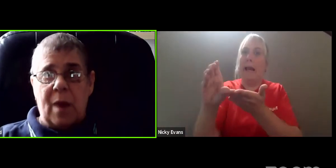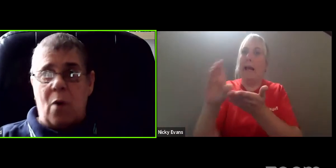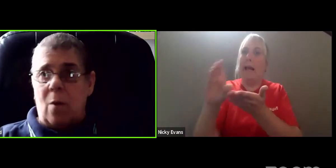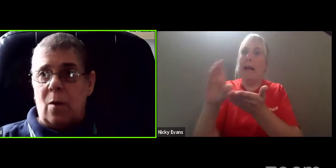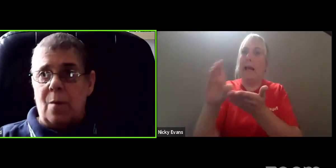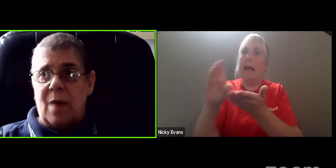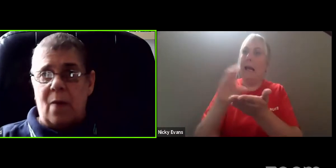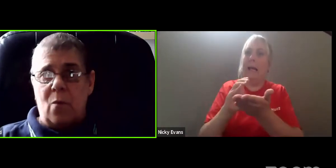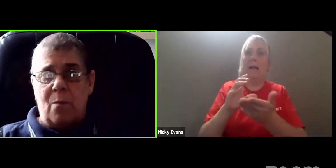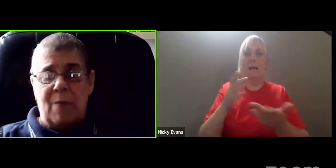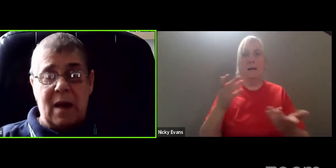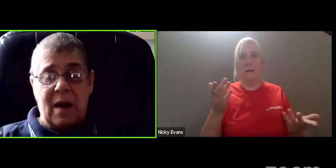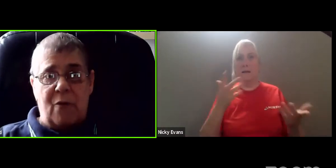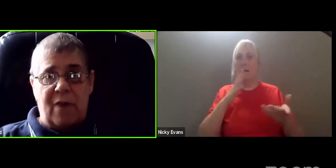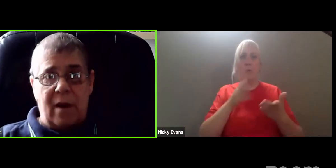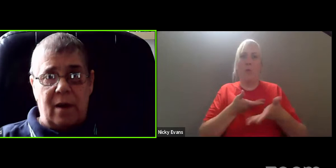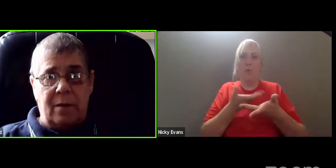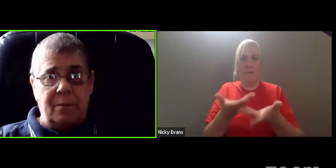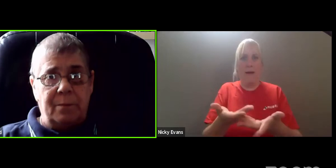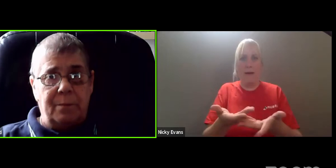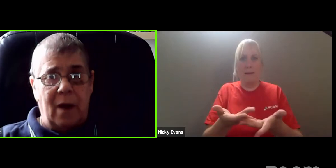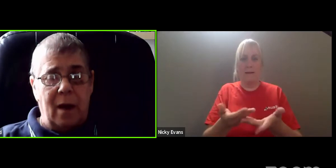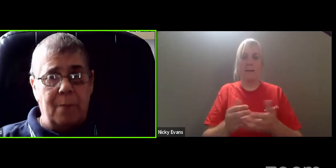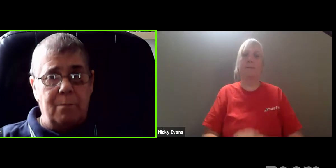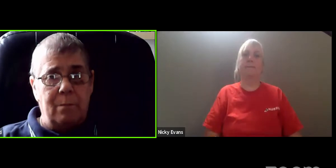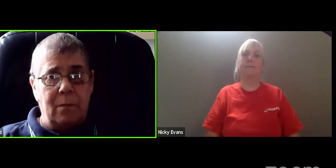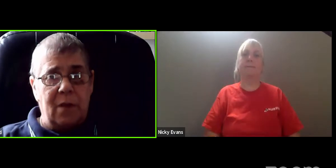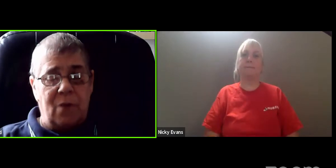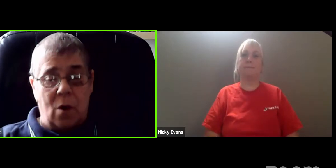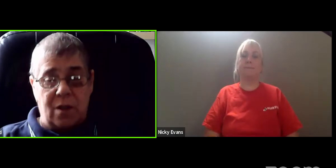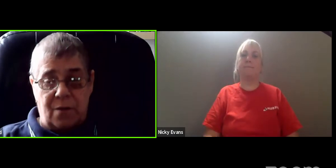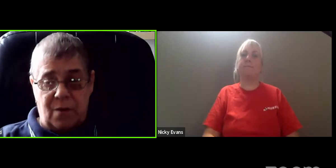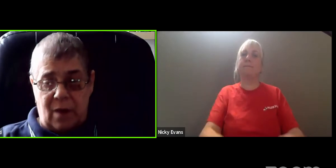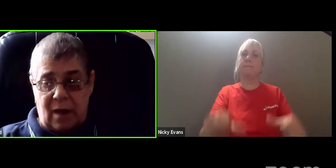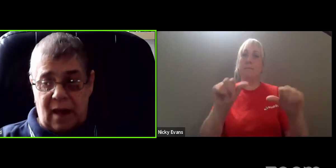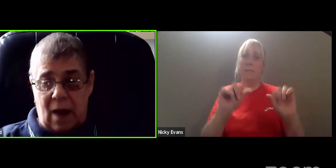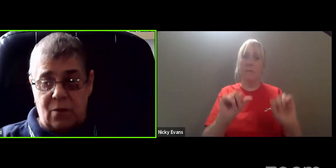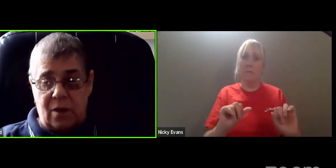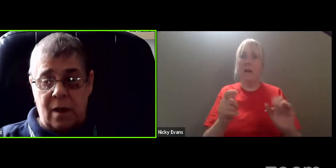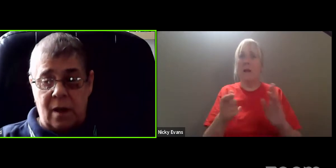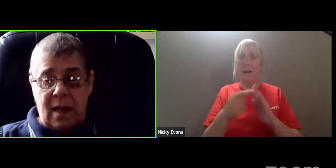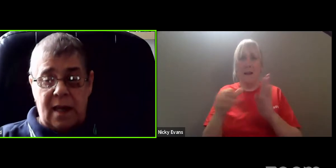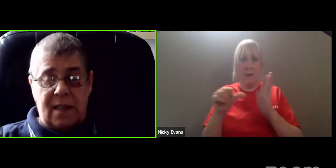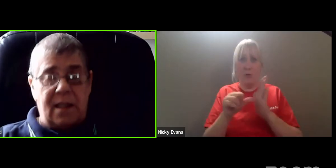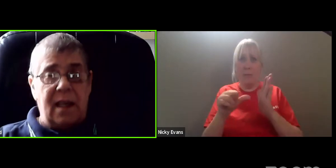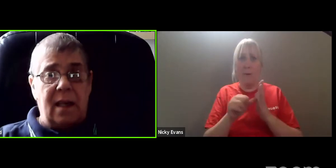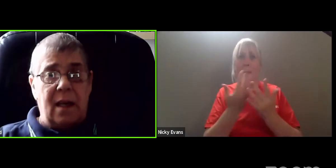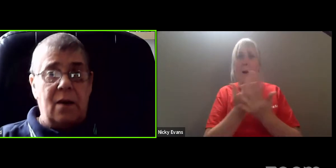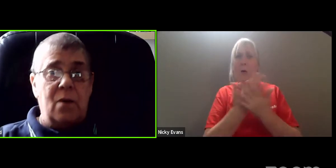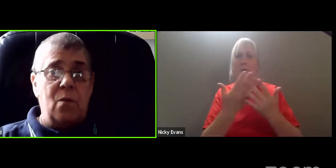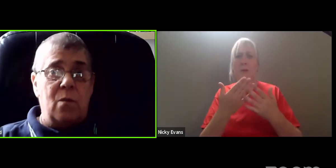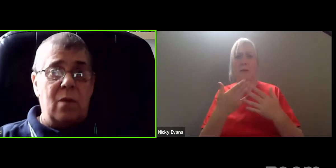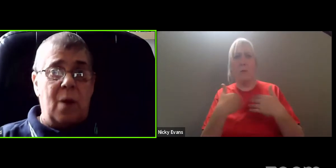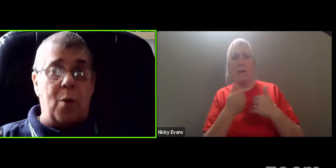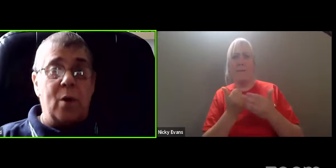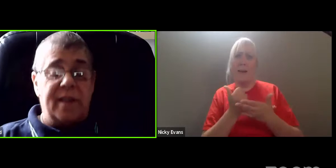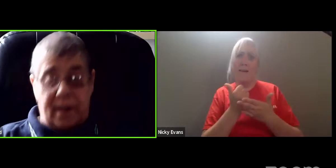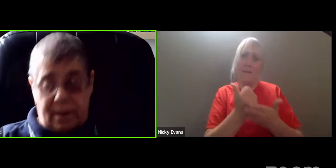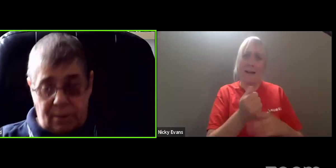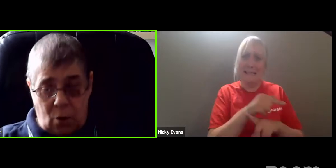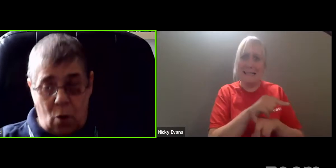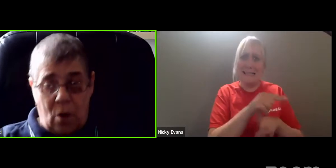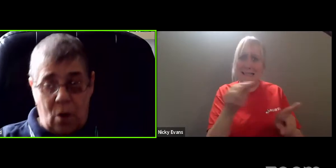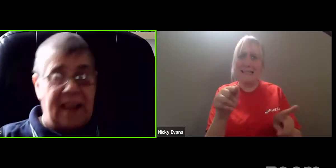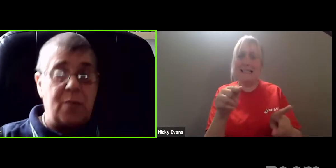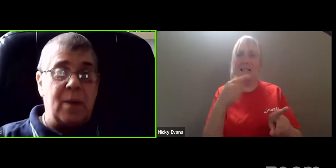Another big problem that many welfare advisors have encountered is the